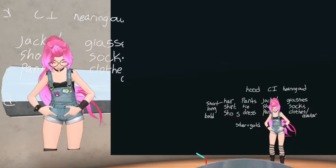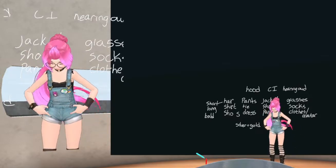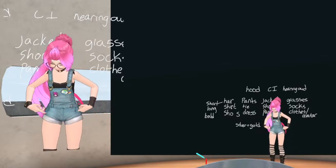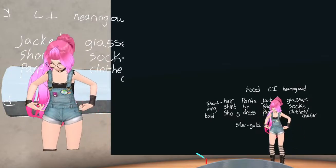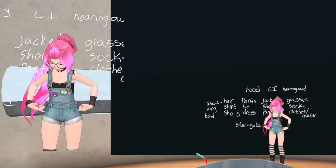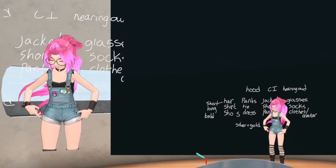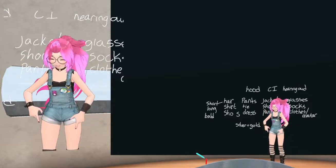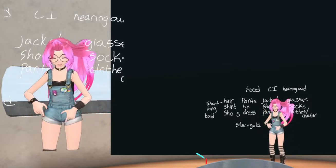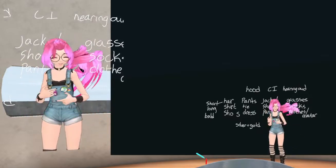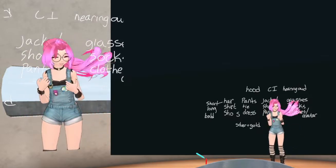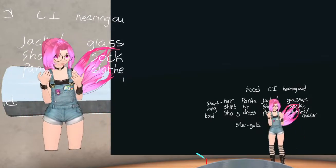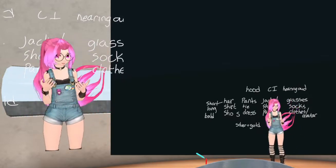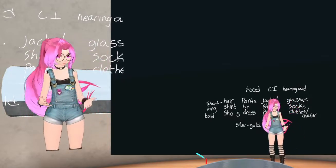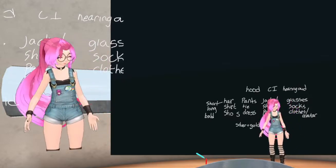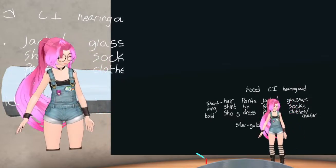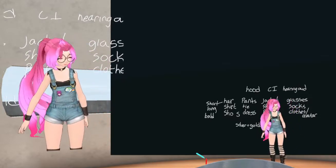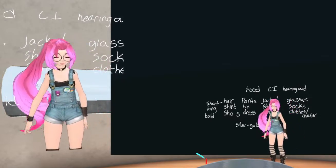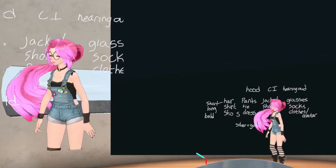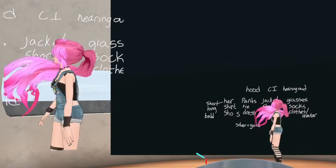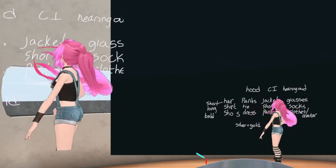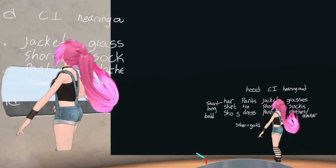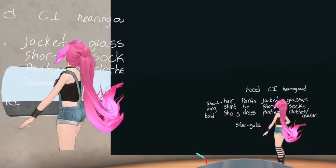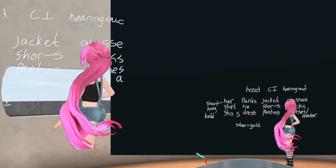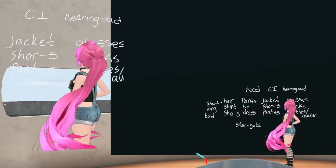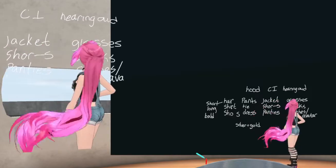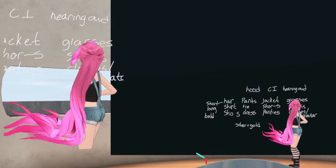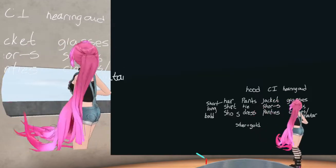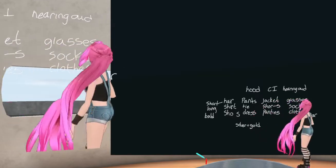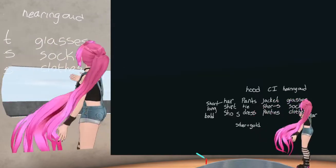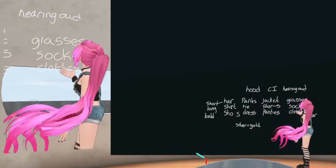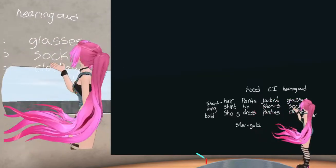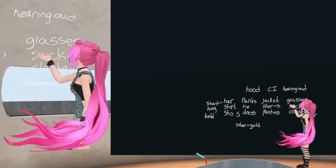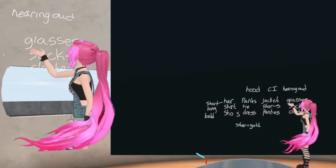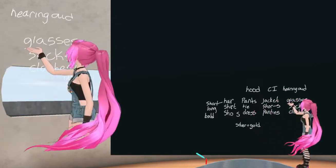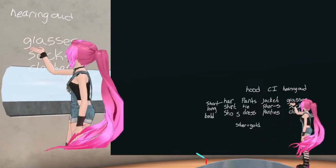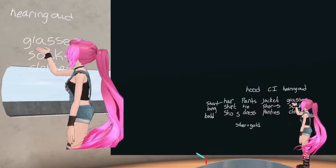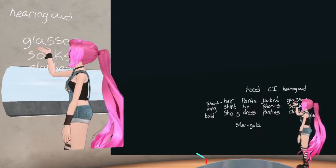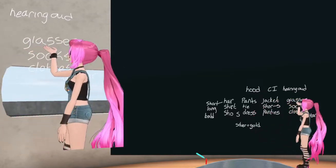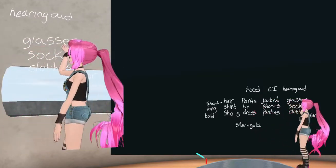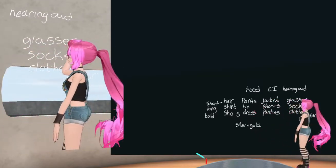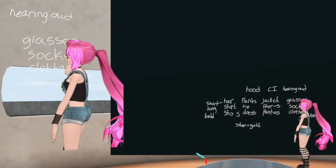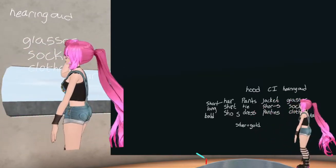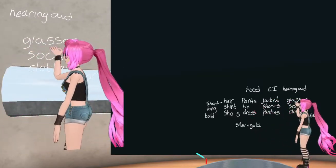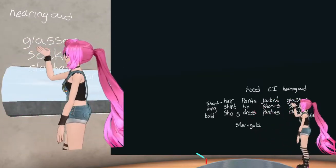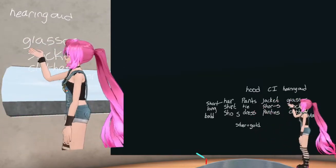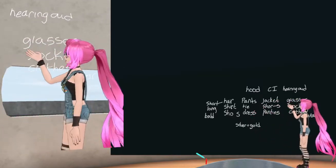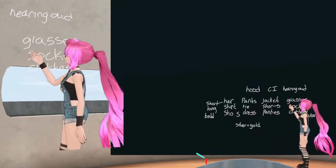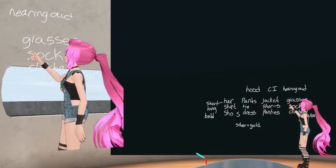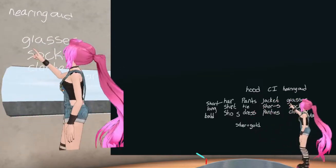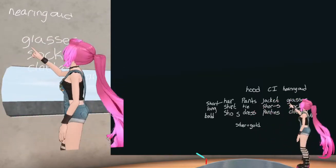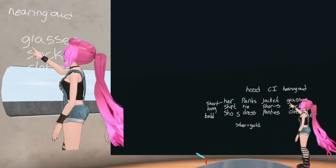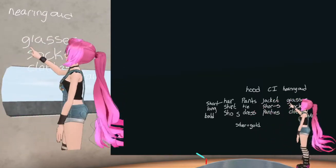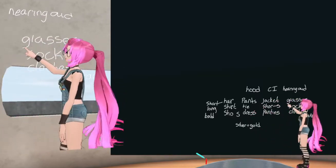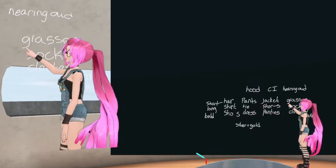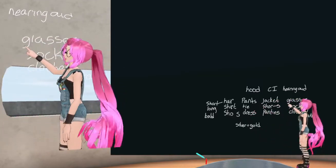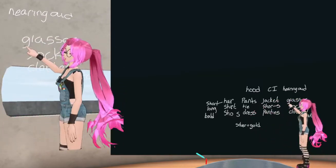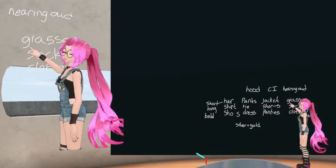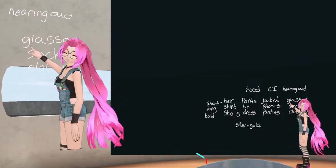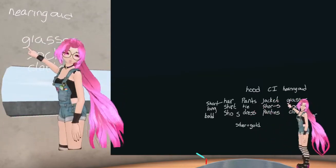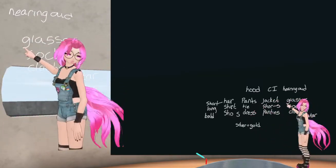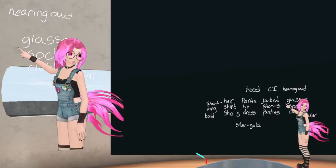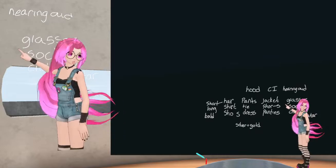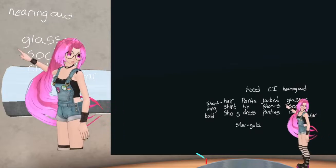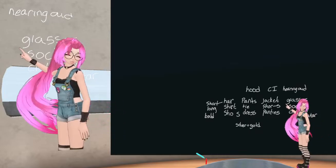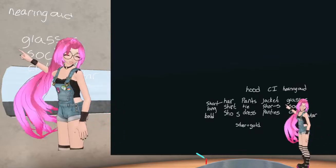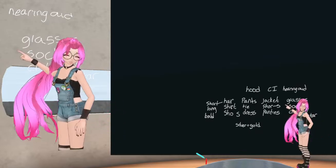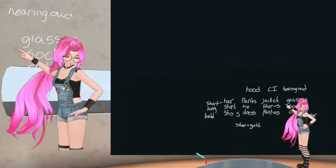they didn't have panties on. I had to tell them. It's important. And then glasses. You have the